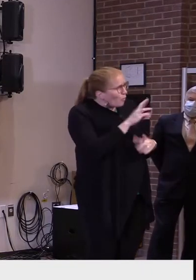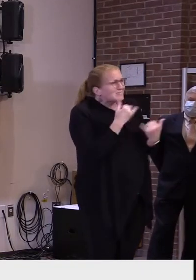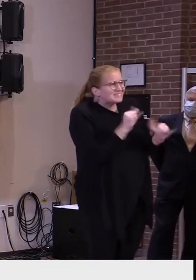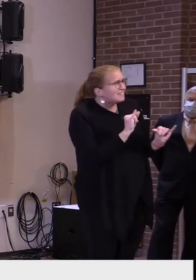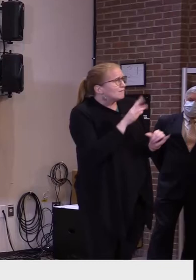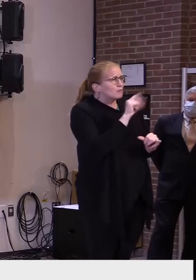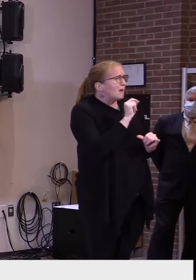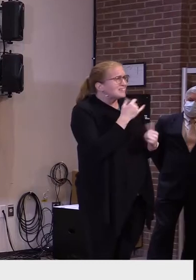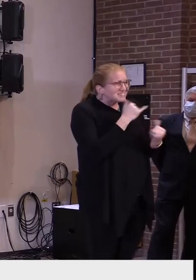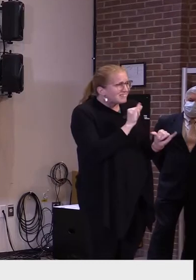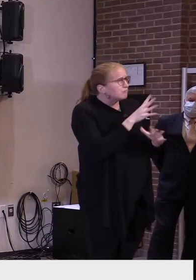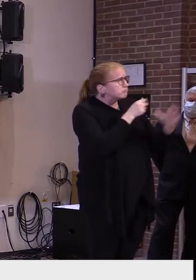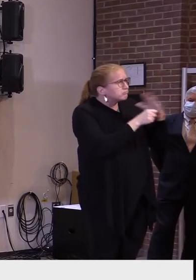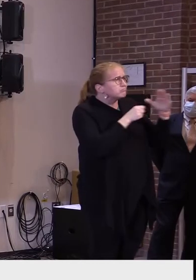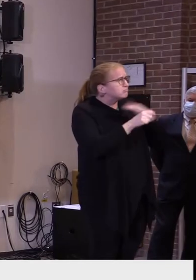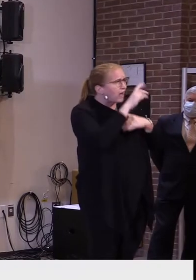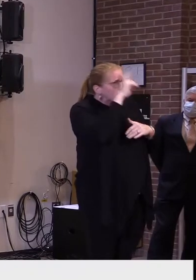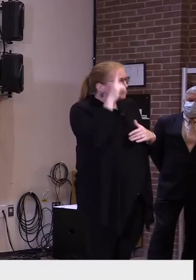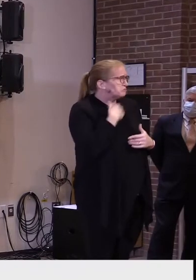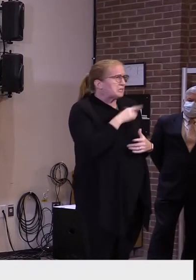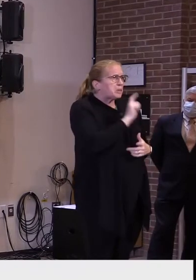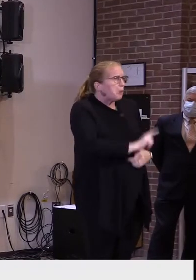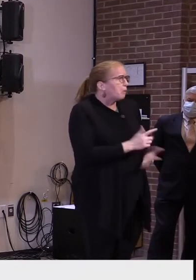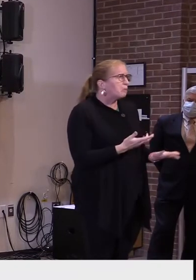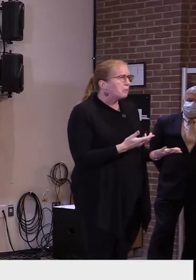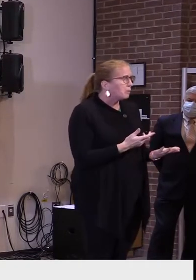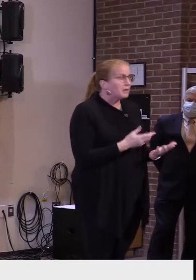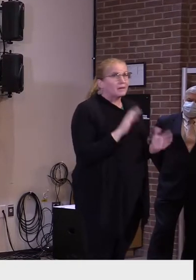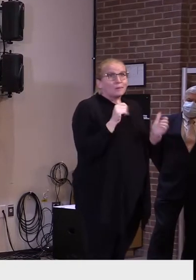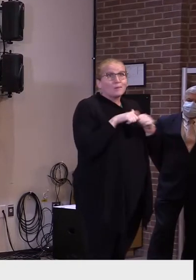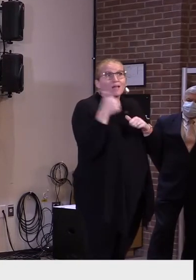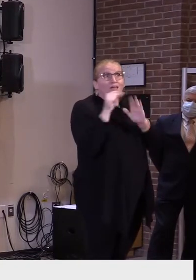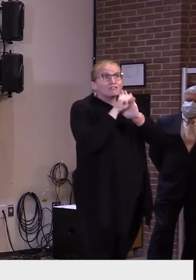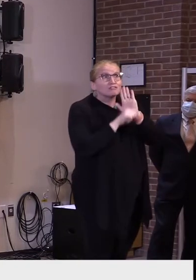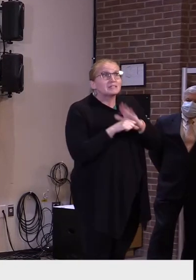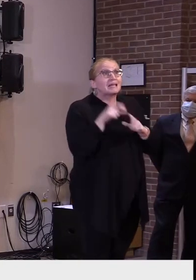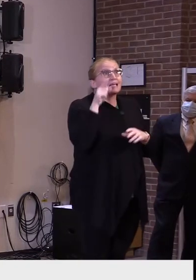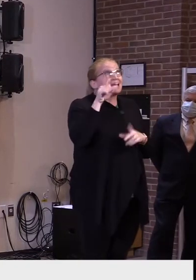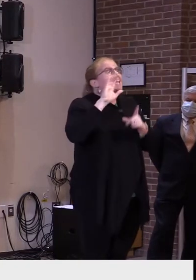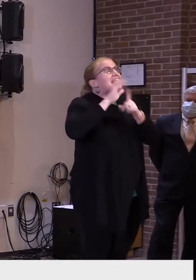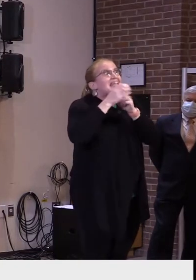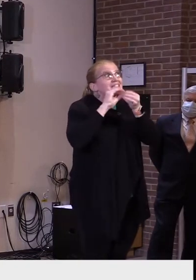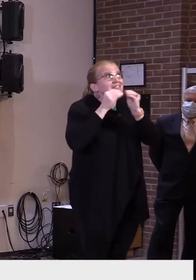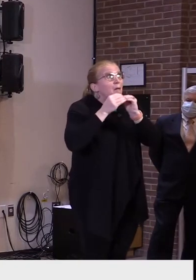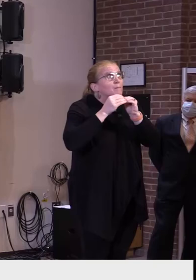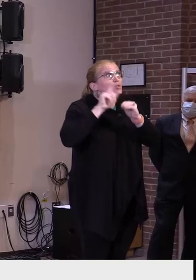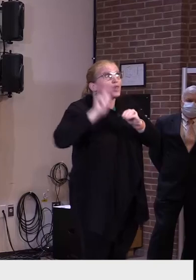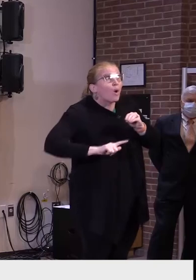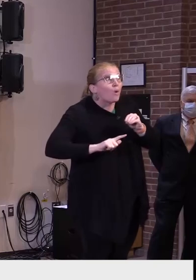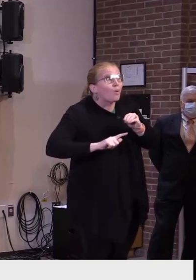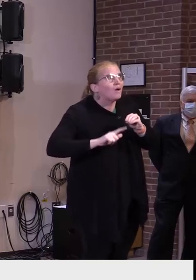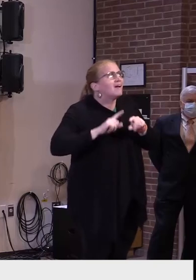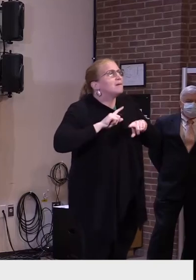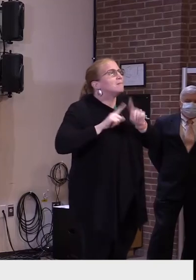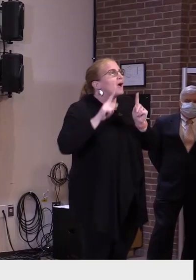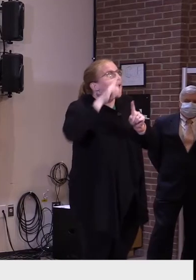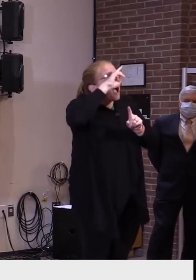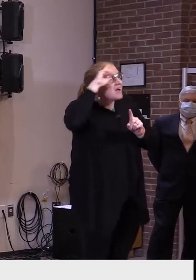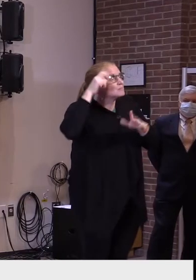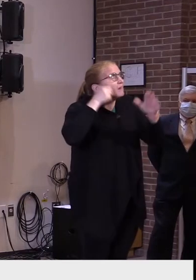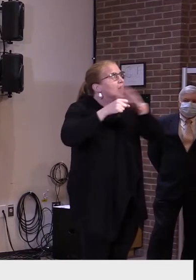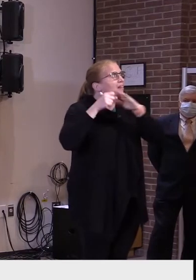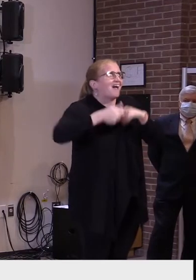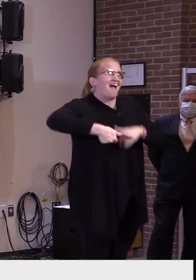you look at the state, some of the states that have a lower case count, their hospitalizations are up.